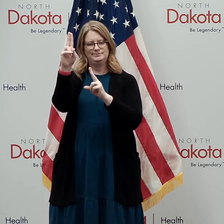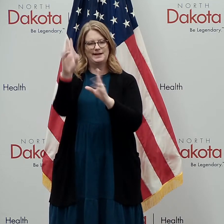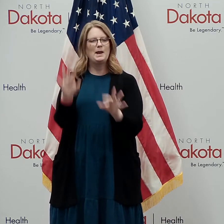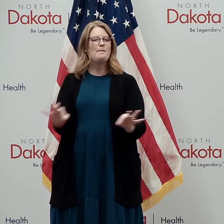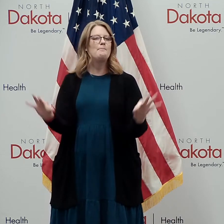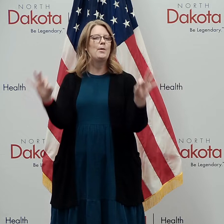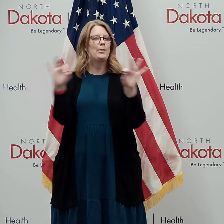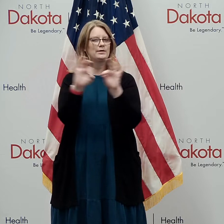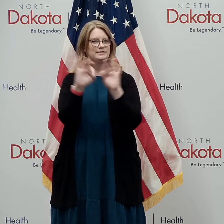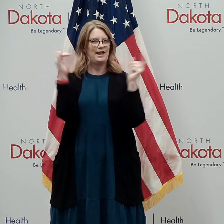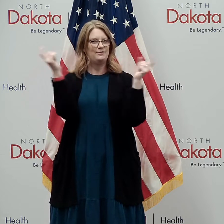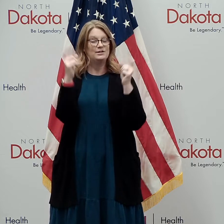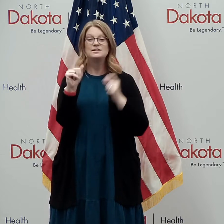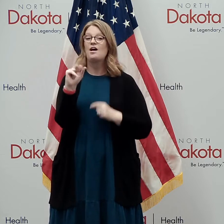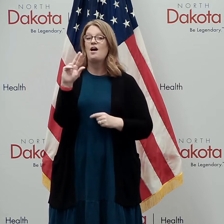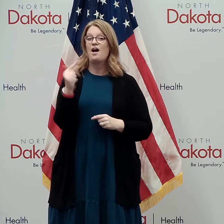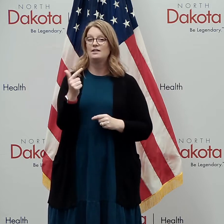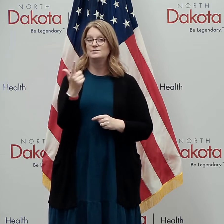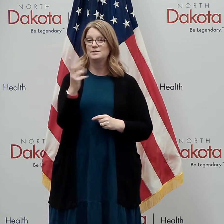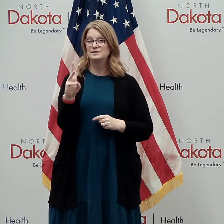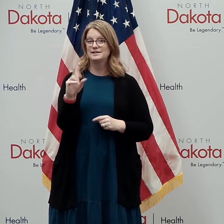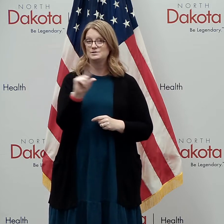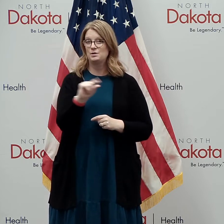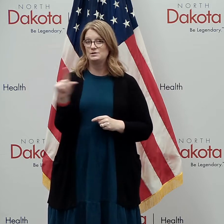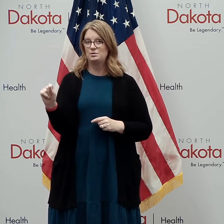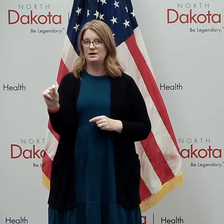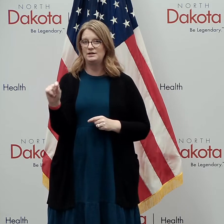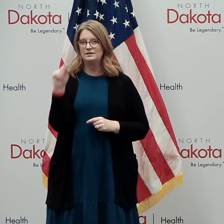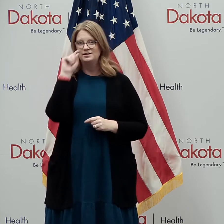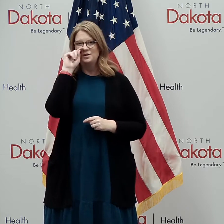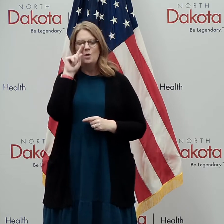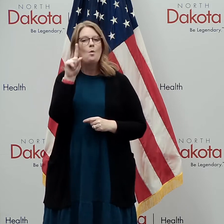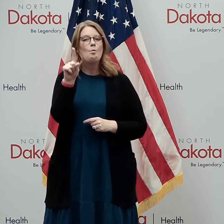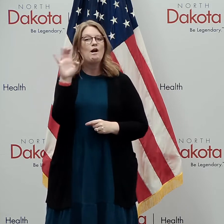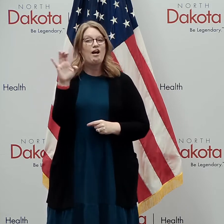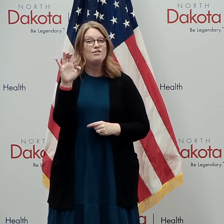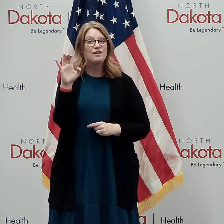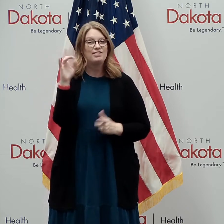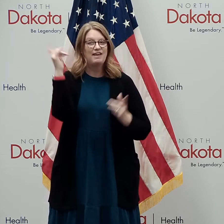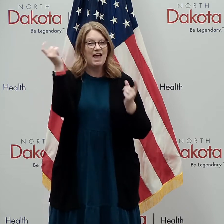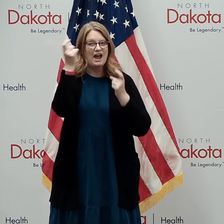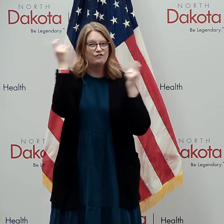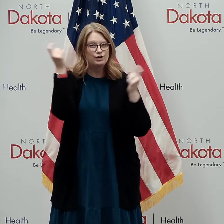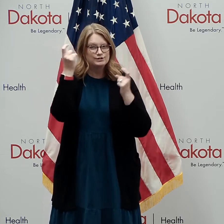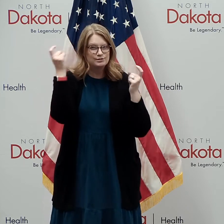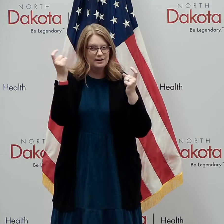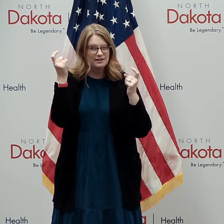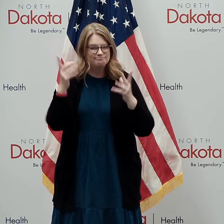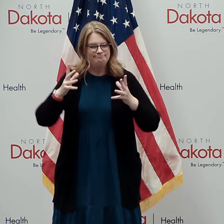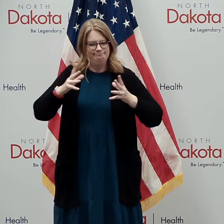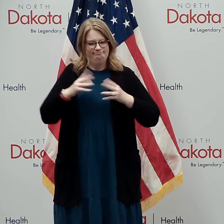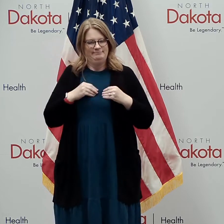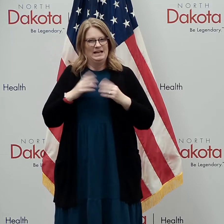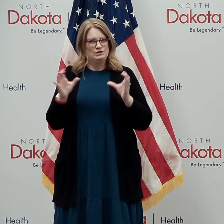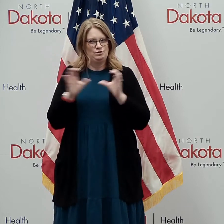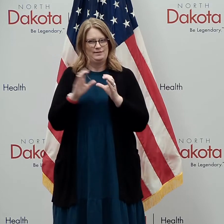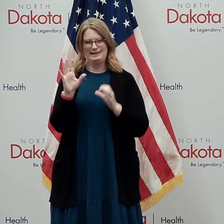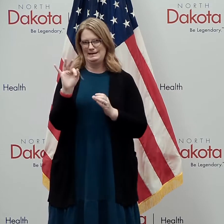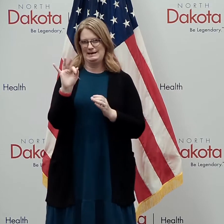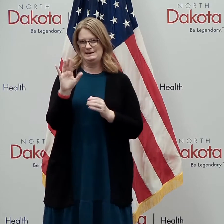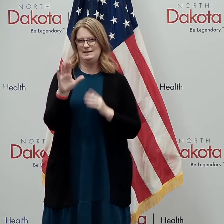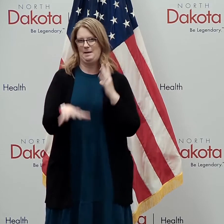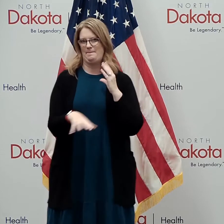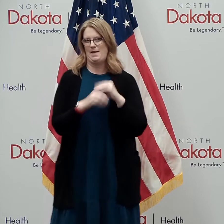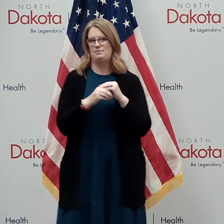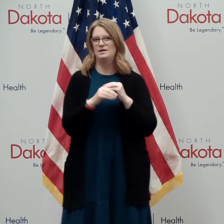anniversary. Today, August 26th, 2020, it marks the 100th anniversary of the certification of the 19th Amendment of the